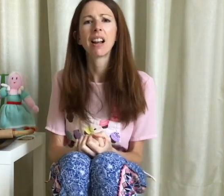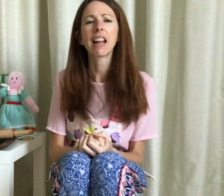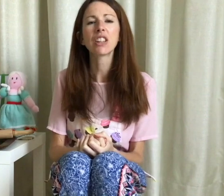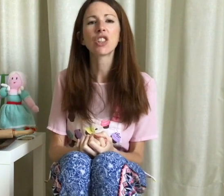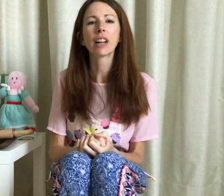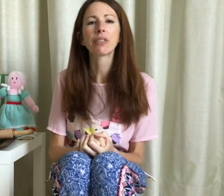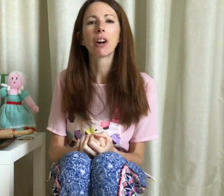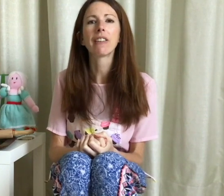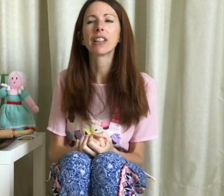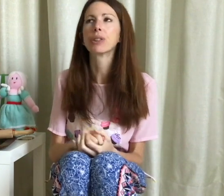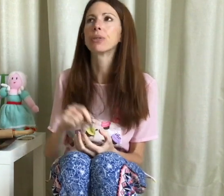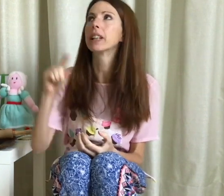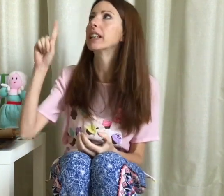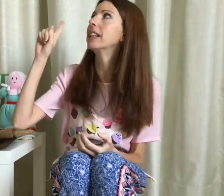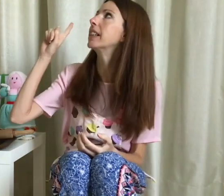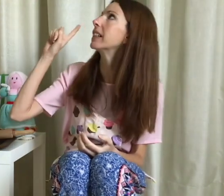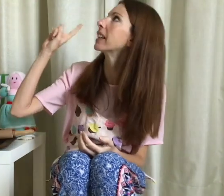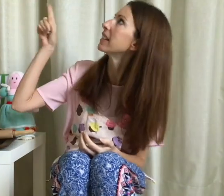Let's check for our ingredients.